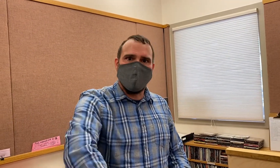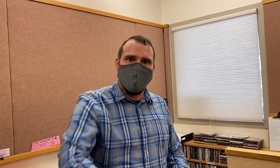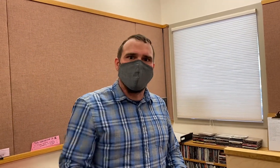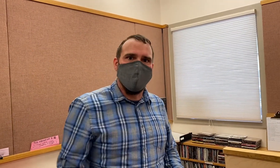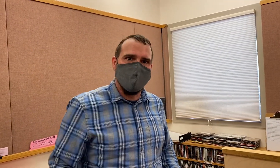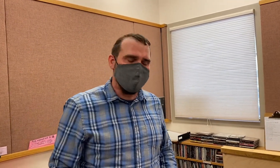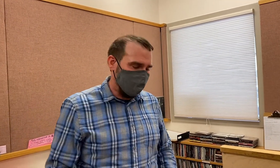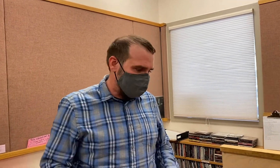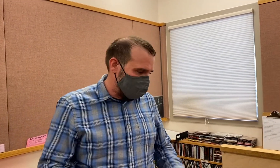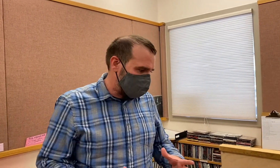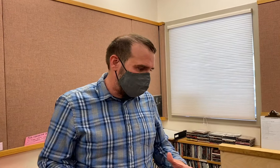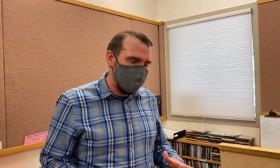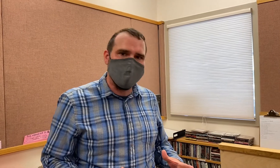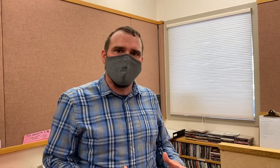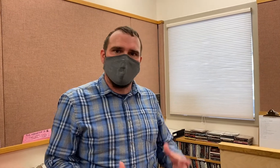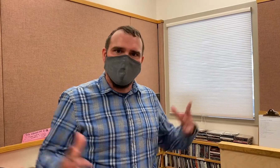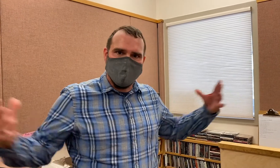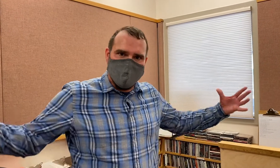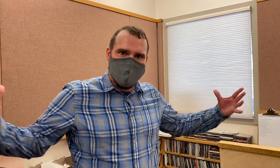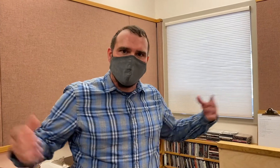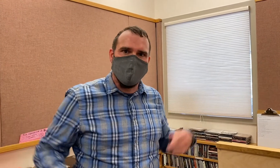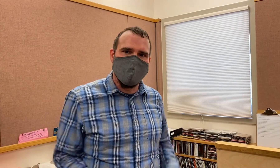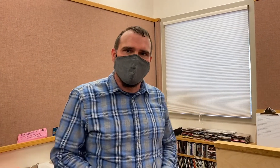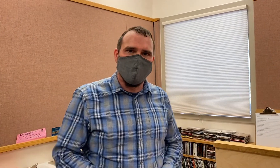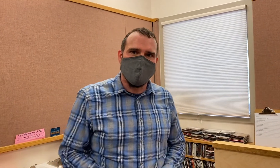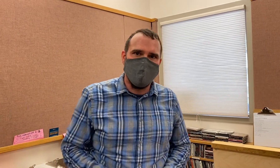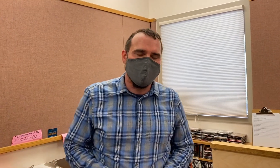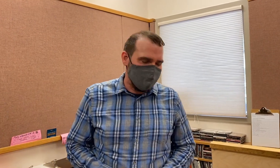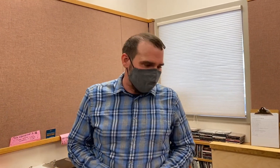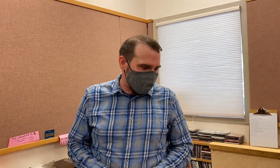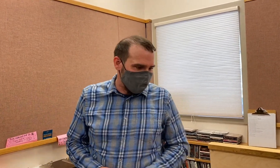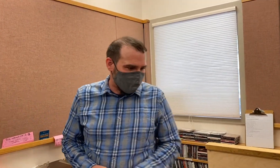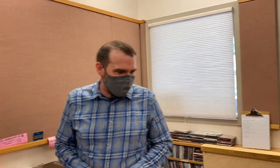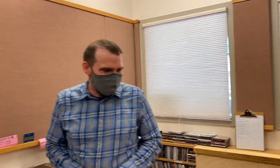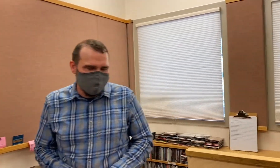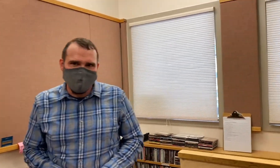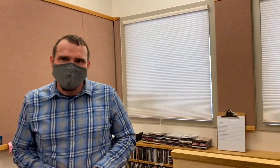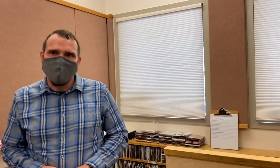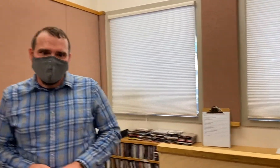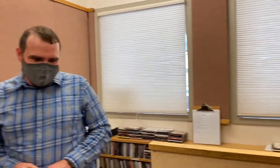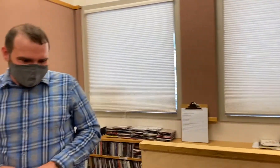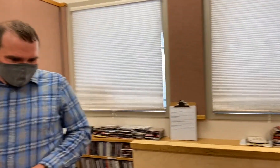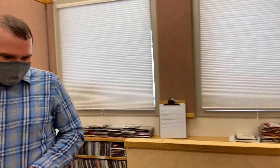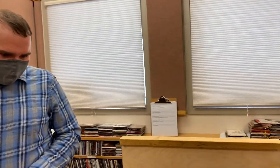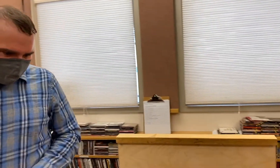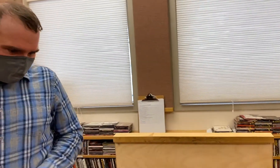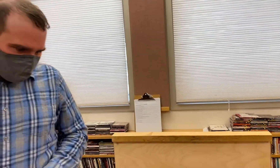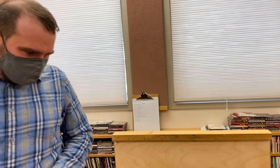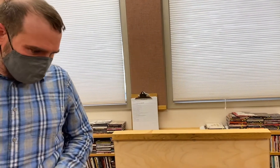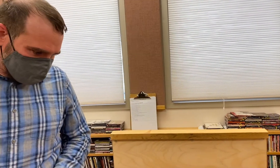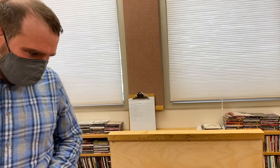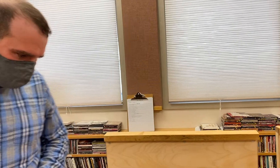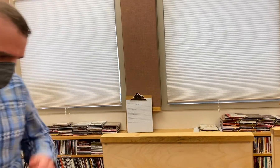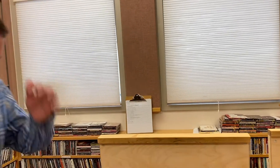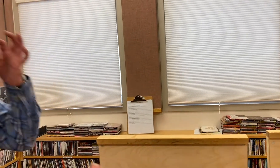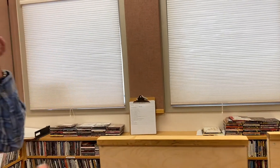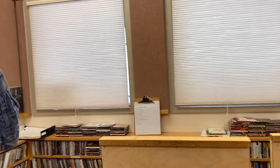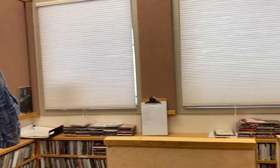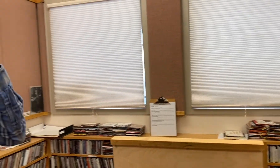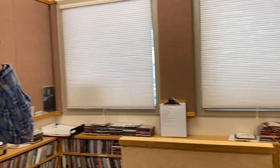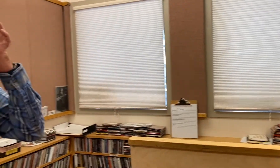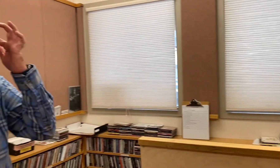real sound waves. So it's this physical thing that comes out on speakers. So is it possible to show what